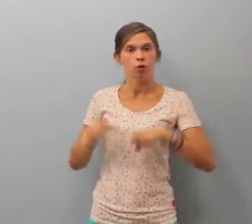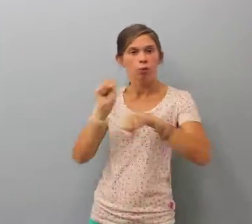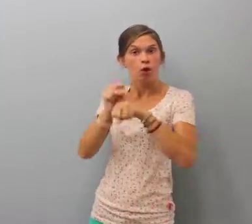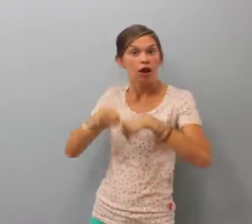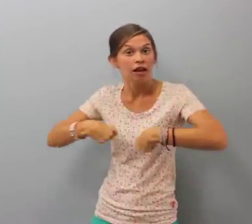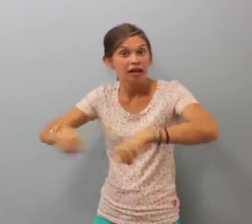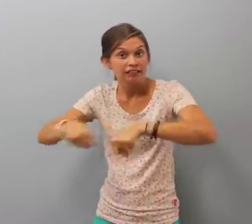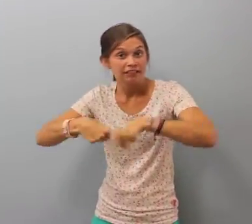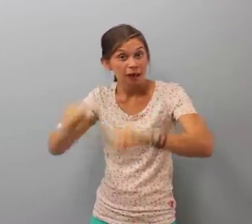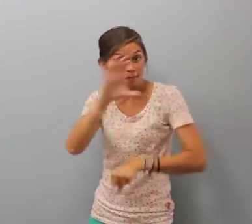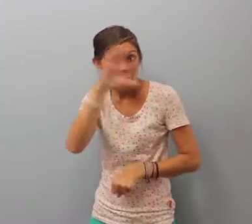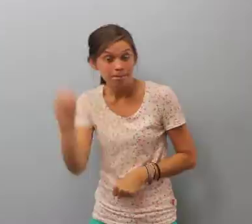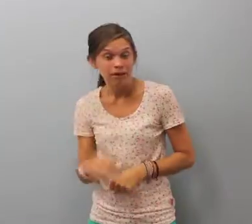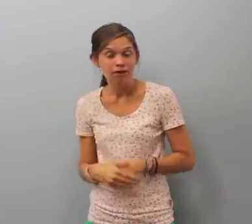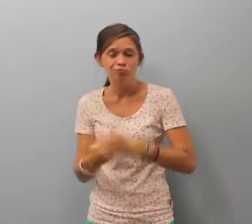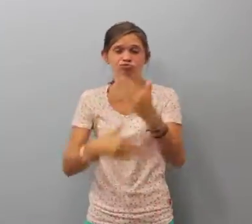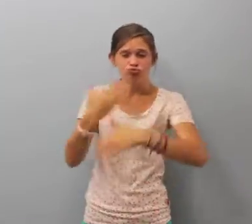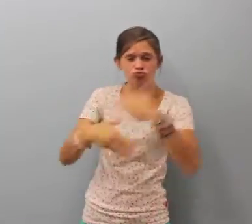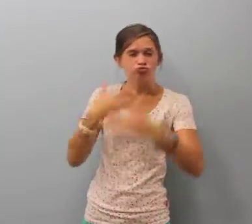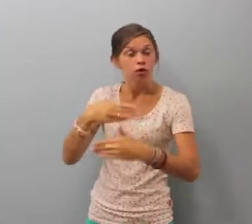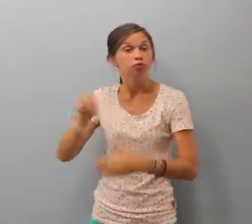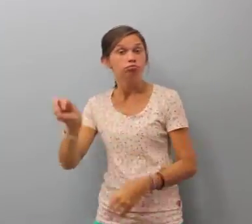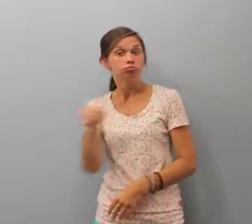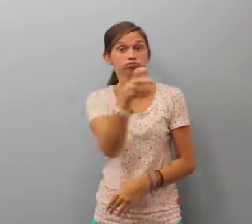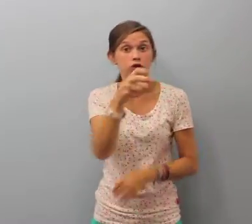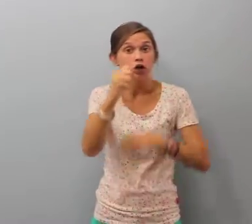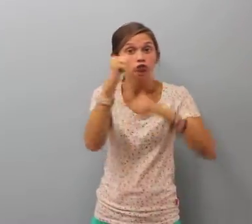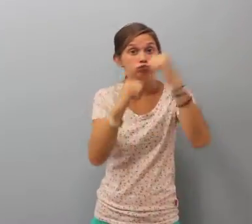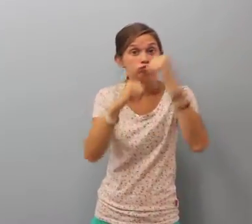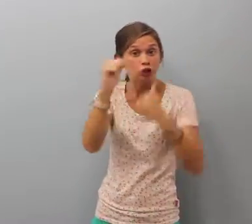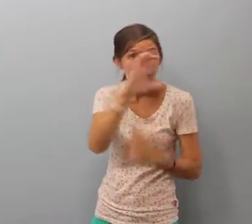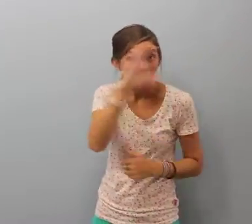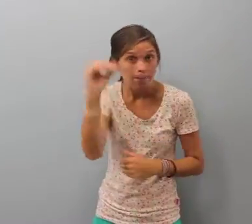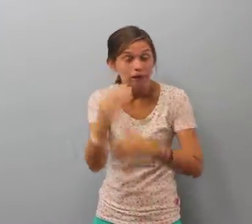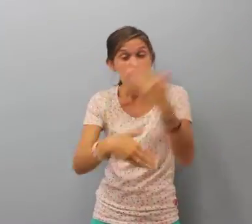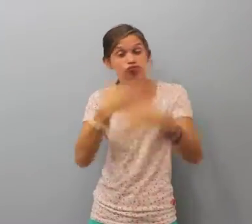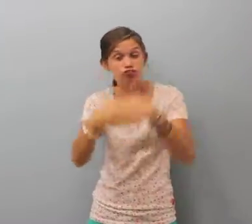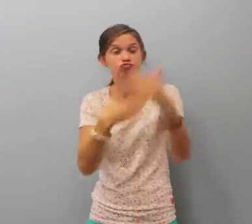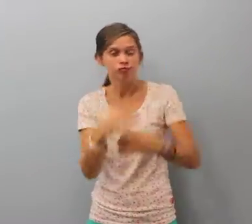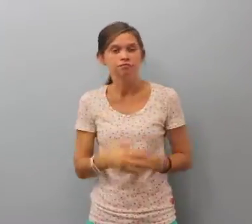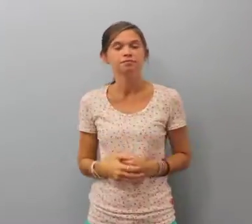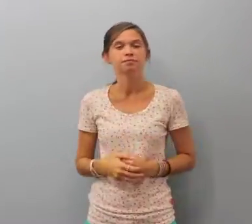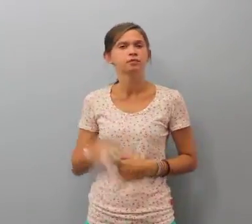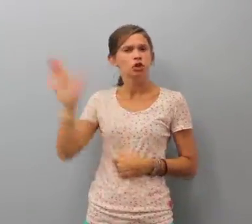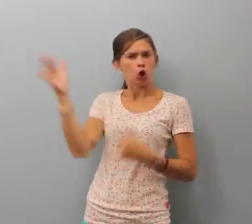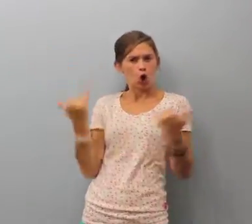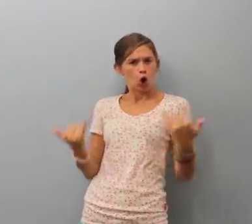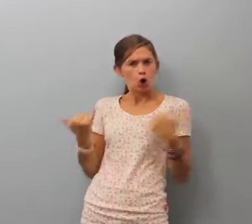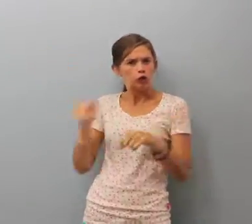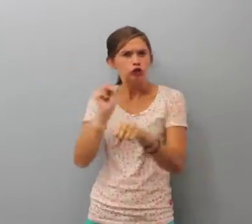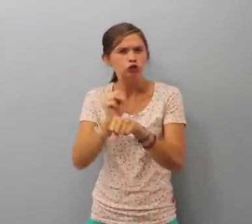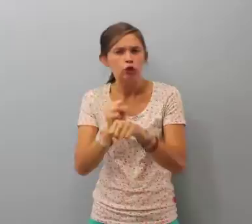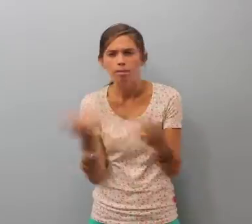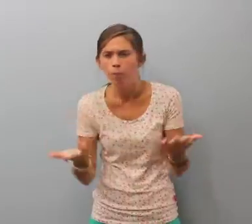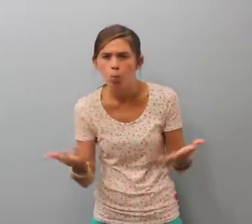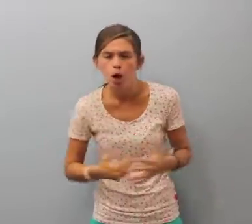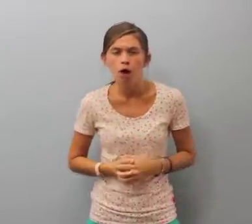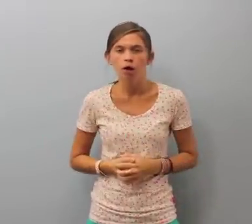workforce. He worked for a landscaping company and then proceeded to work for a construction company. His